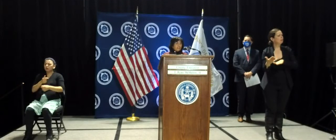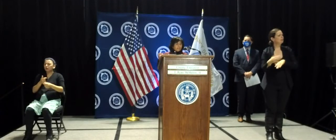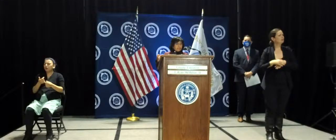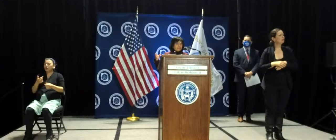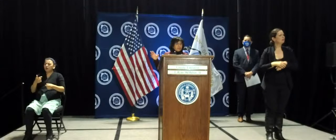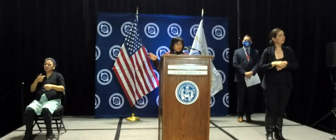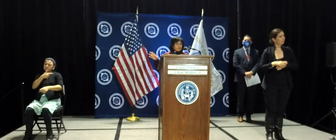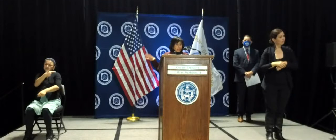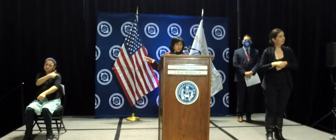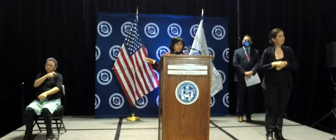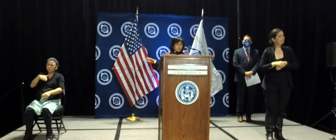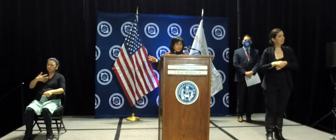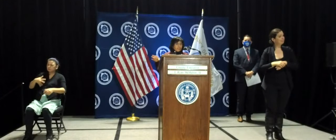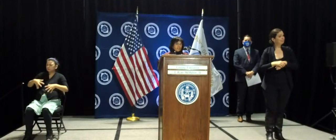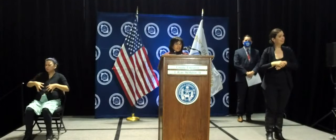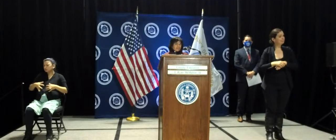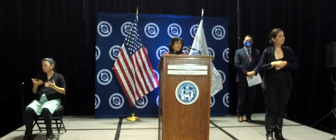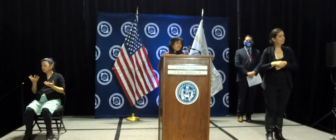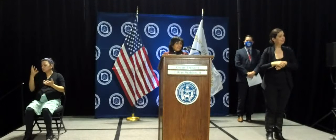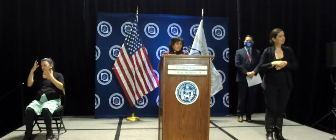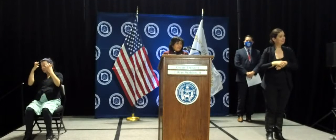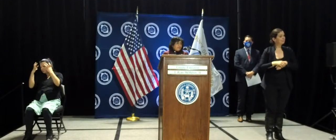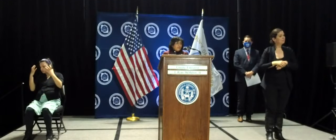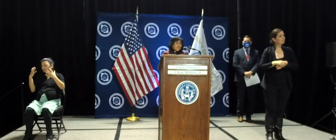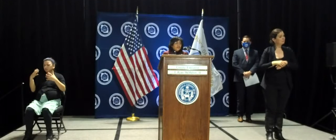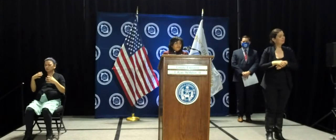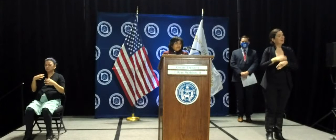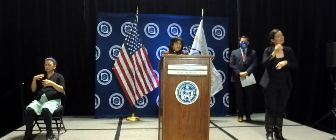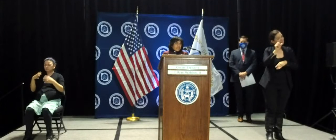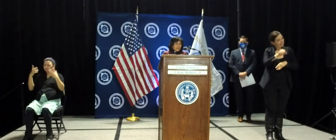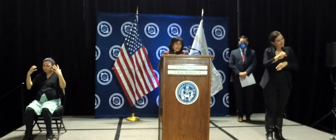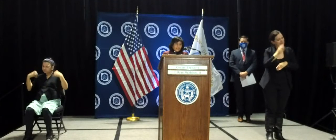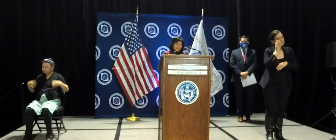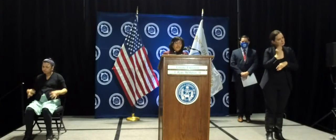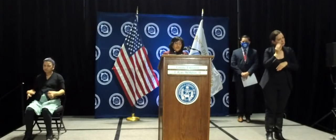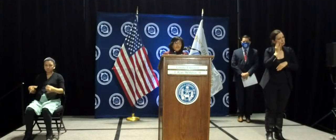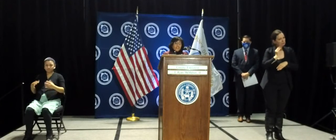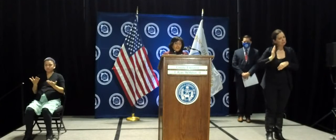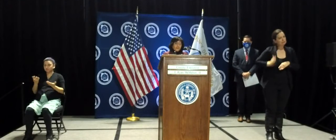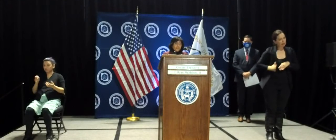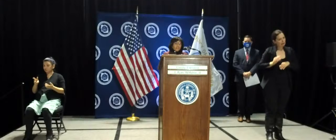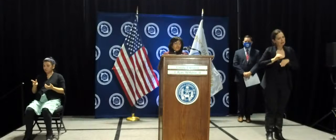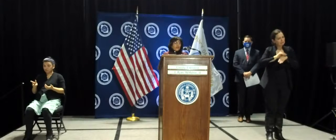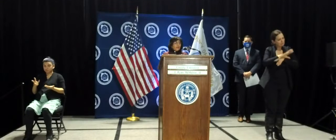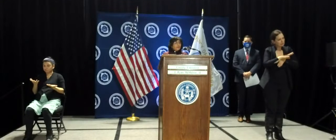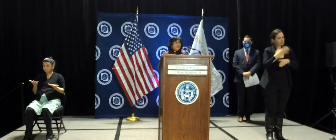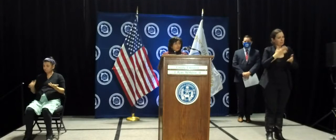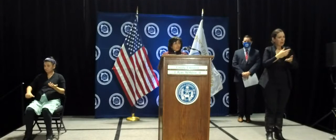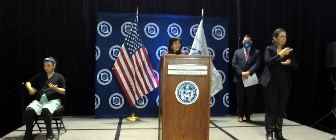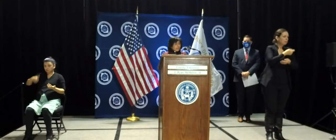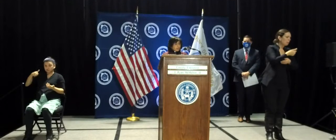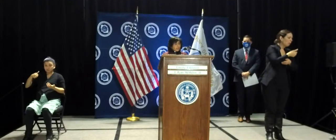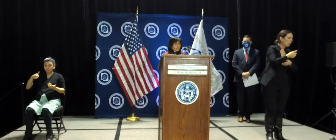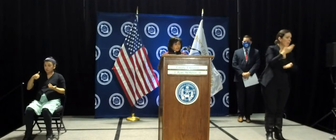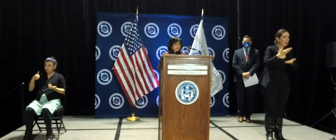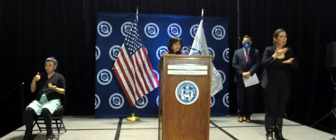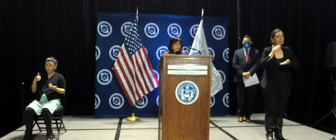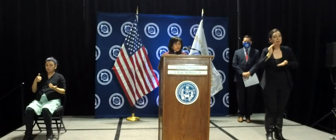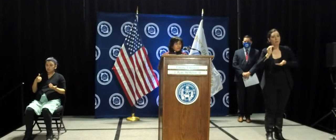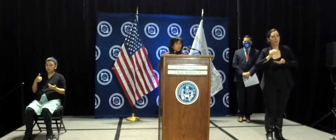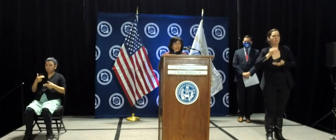it. Yes, there is some side effects. That's the good, I think it's a good trade-off. So I would strongly